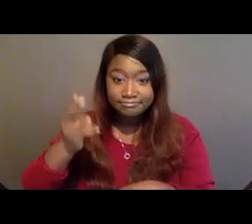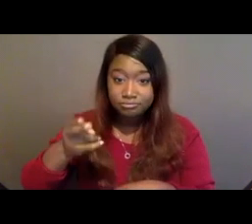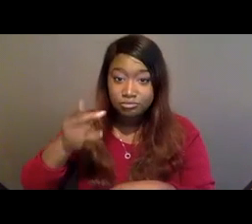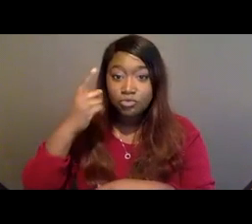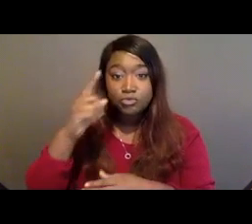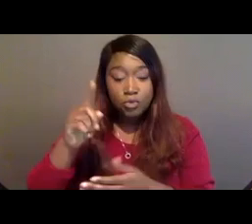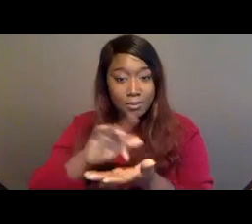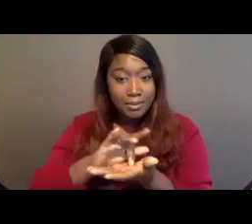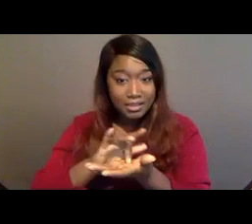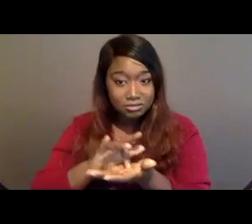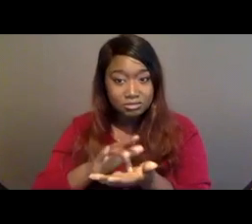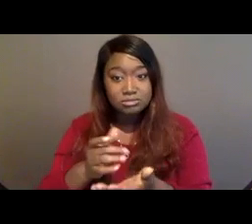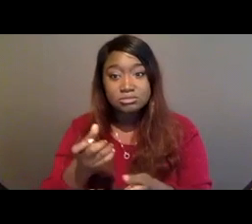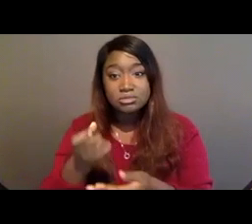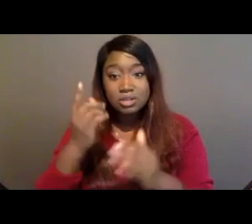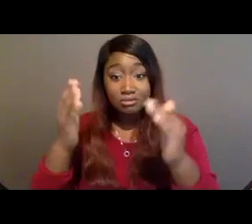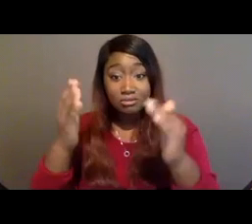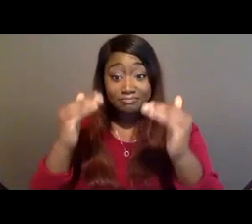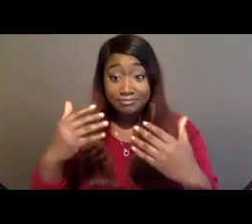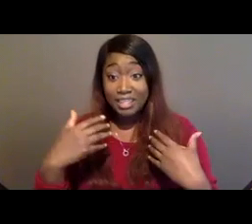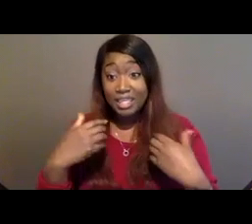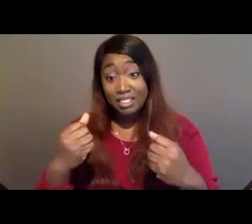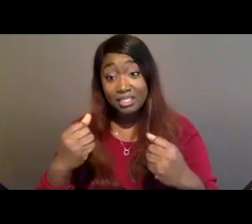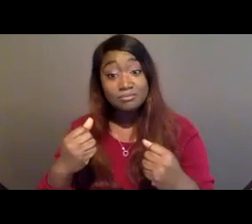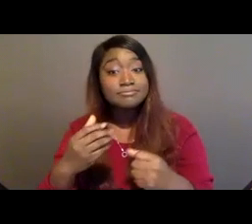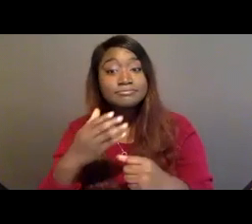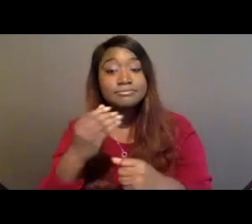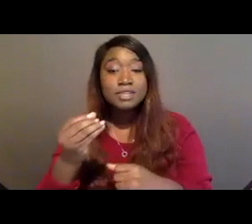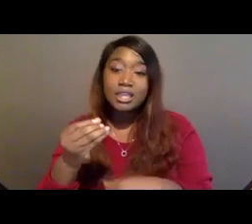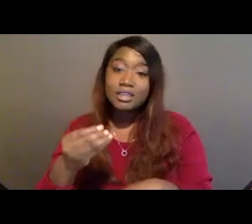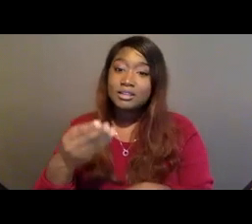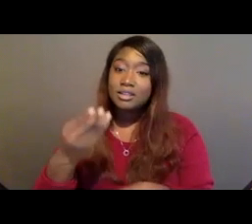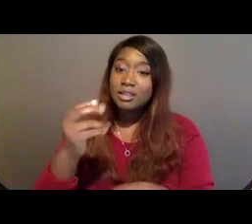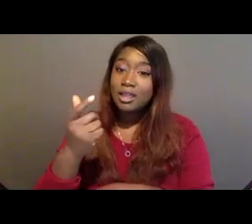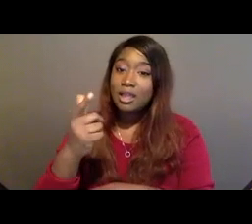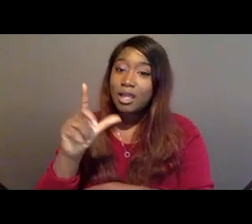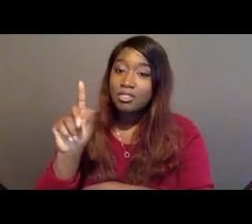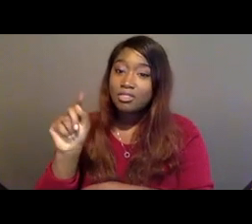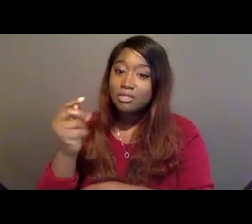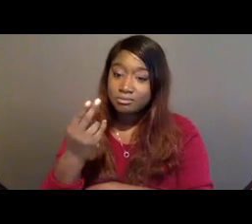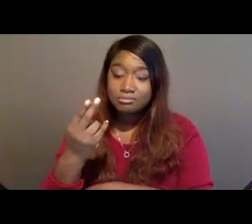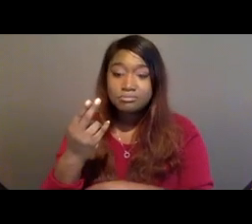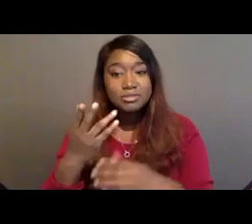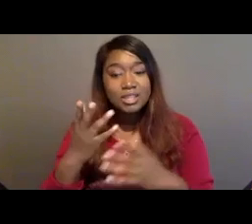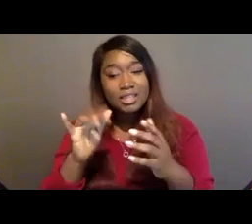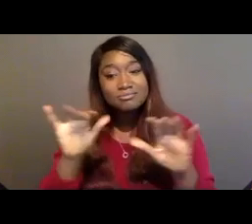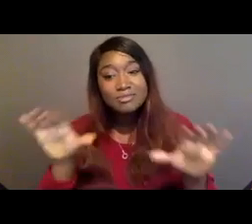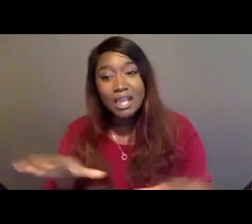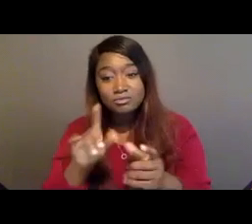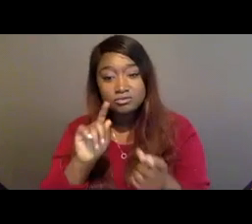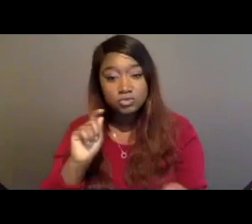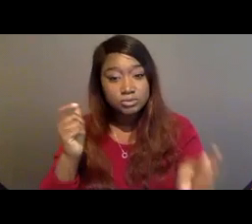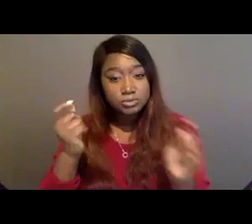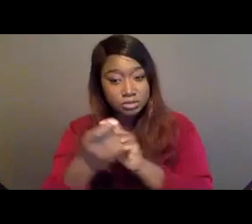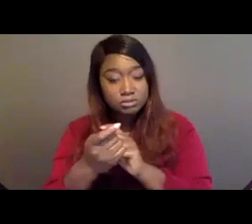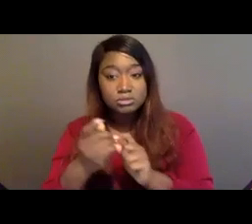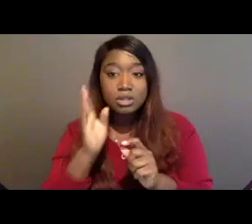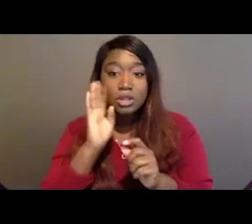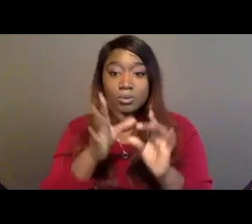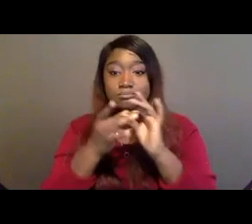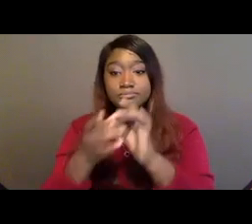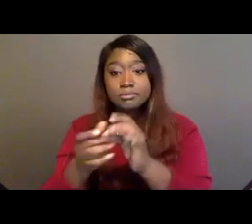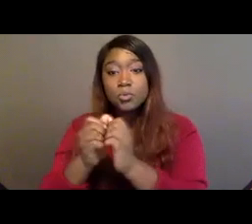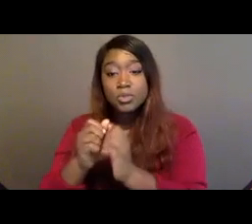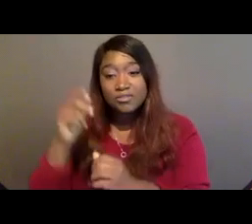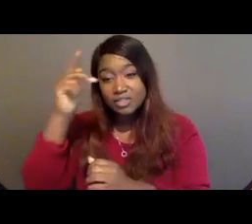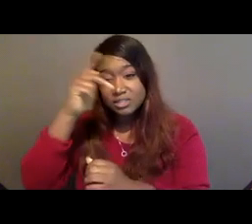really as an act of transformation. And that will dovetail in with what we talk about from the philosophical